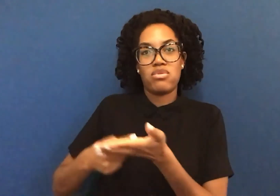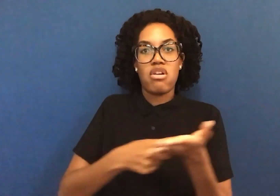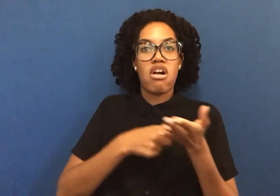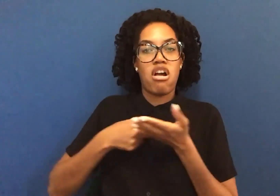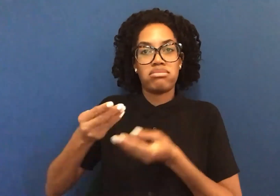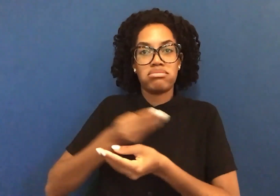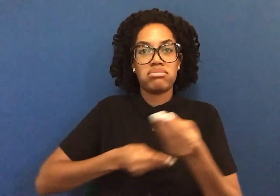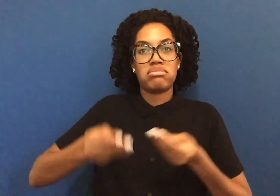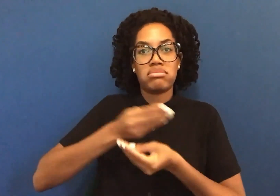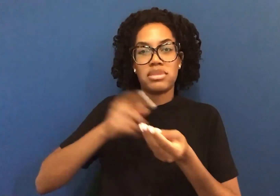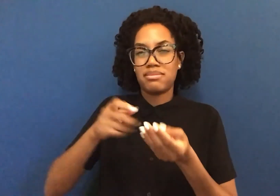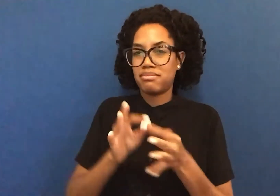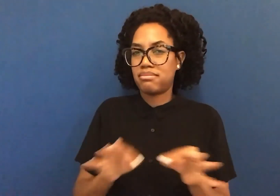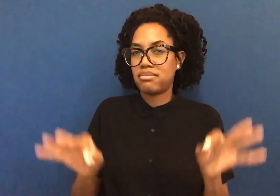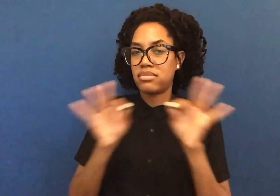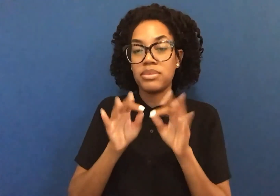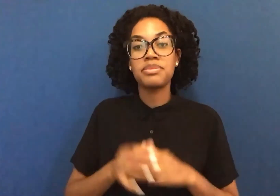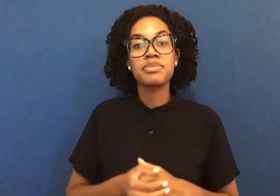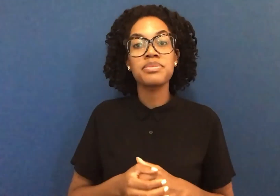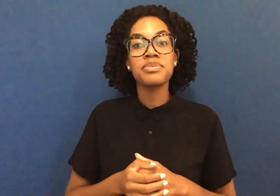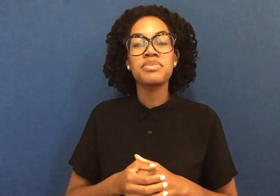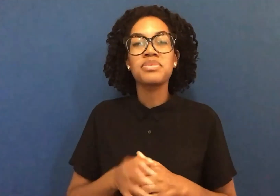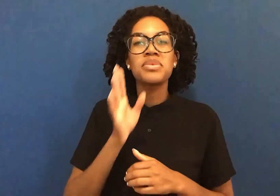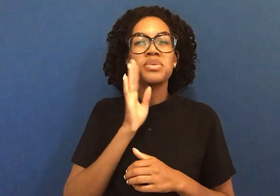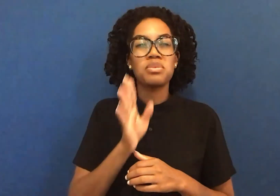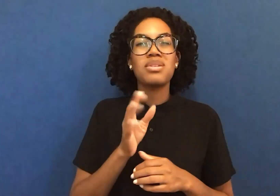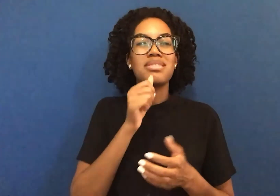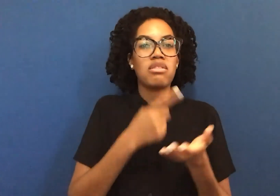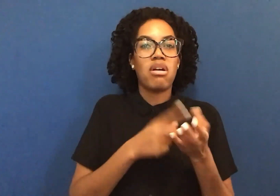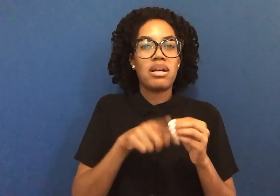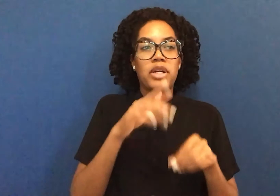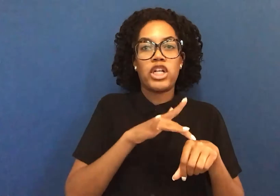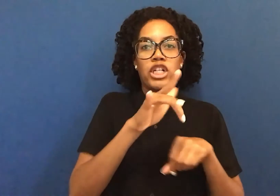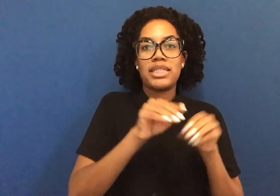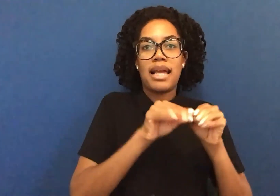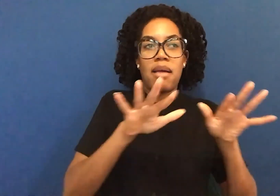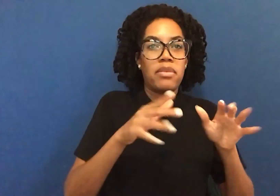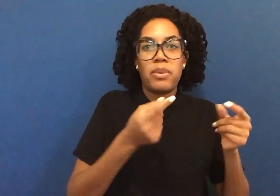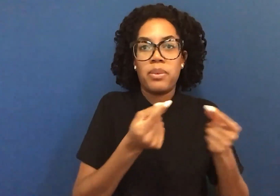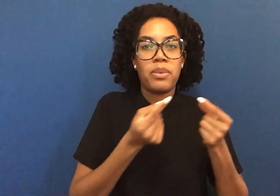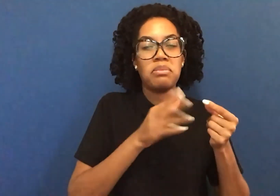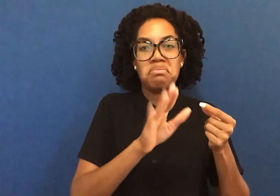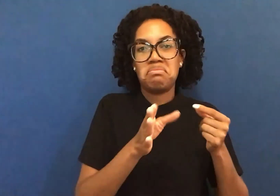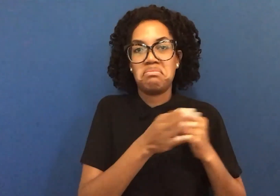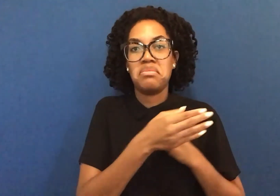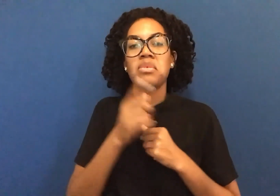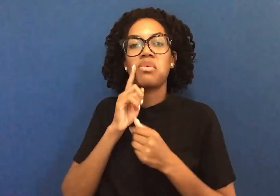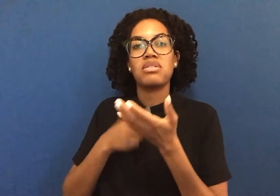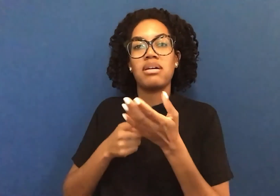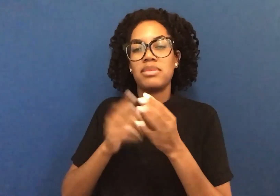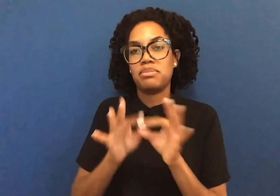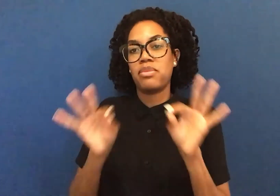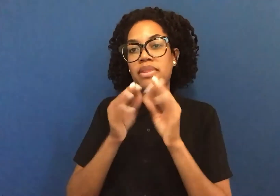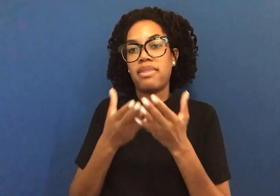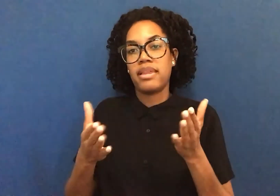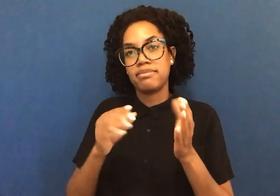what we did early in the outbreak and focus on our latest actions that are pertinent to the conversation today. So right now, as